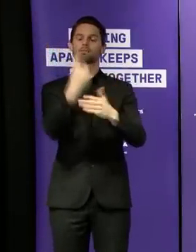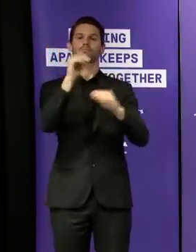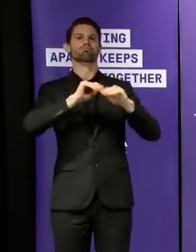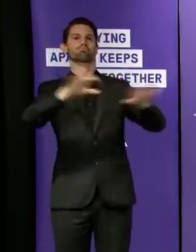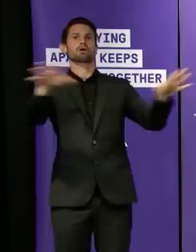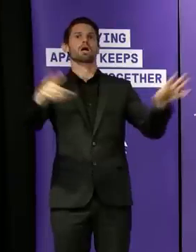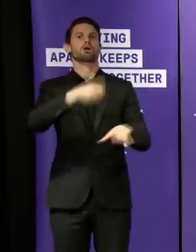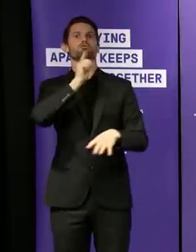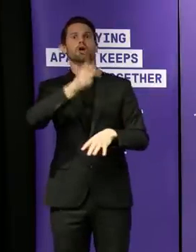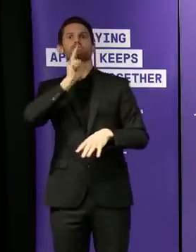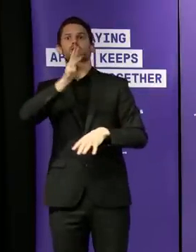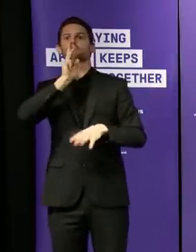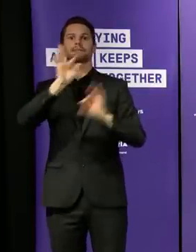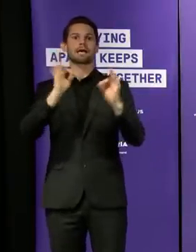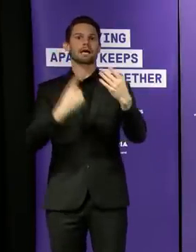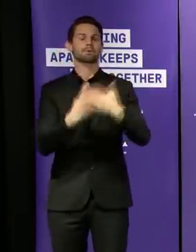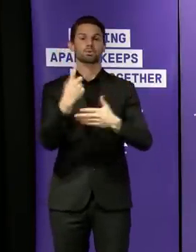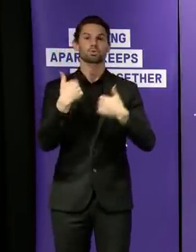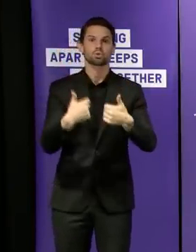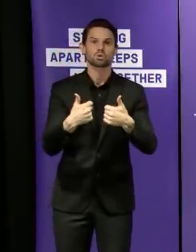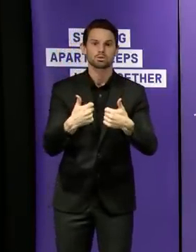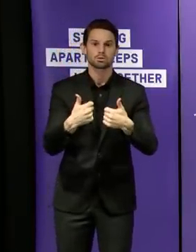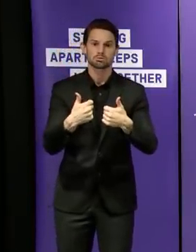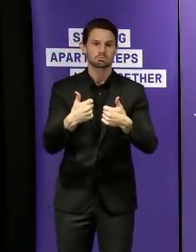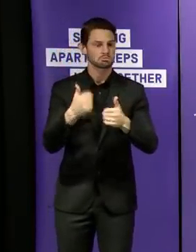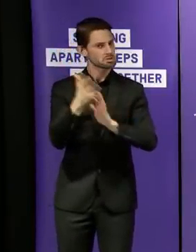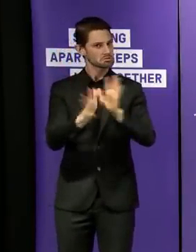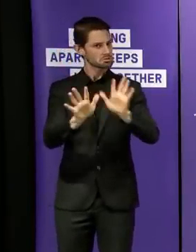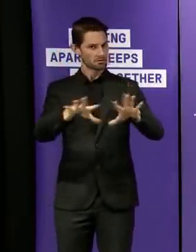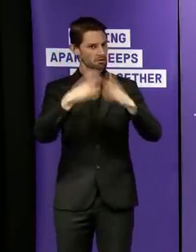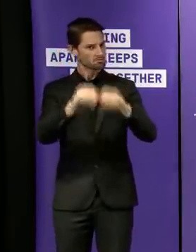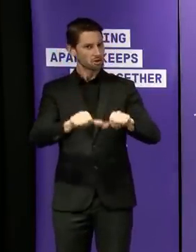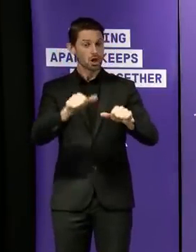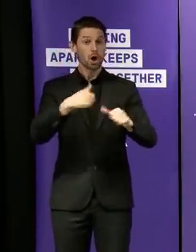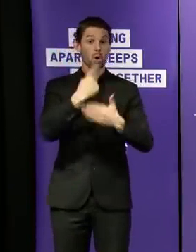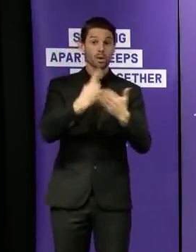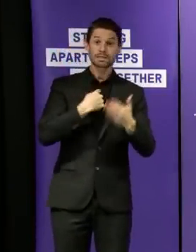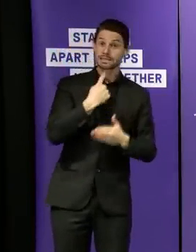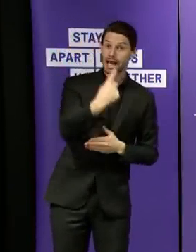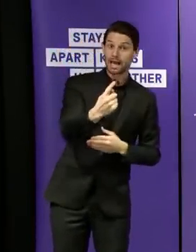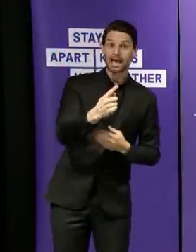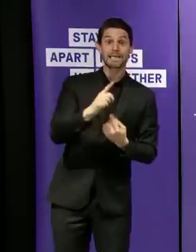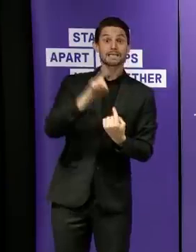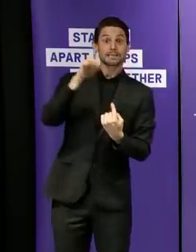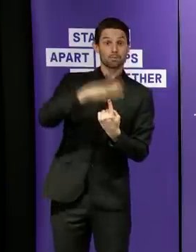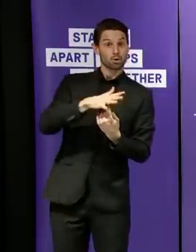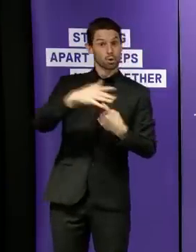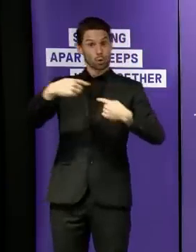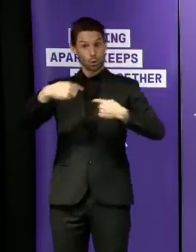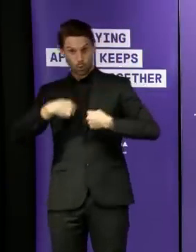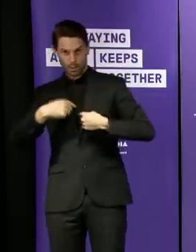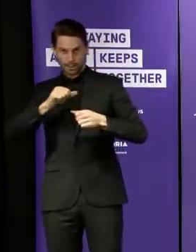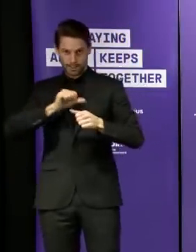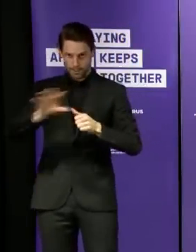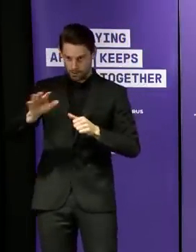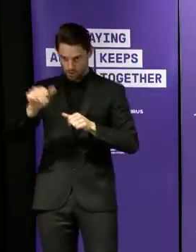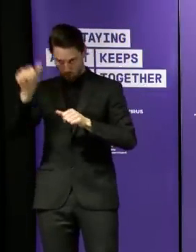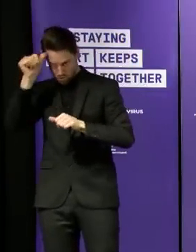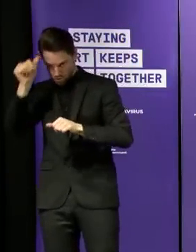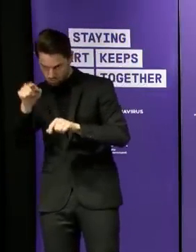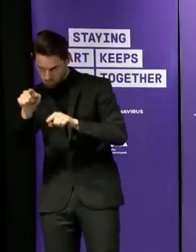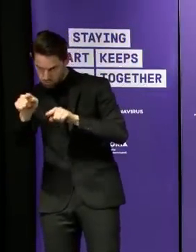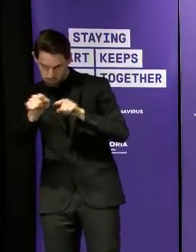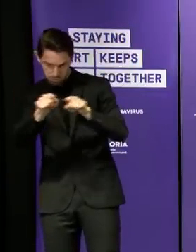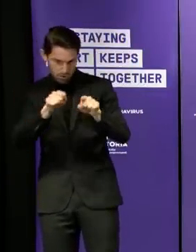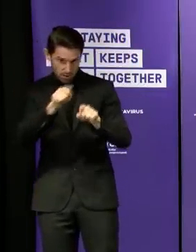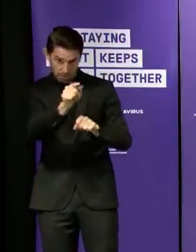And I don't think it's fair to say that we don't have the narrative. We do have the narrative. What I'm saying to you is it becomes more important. We have the story behind each of these